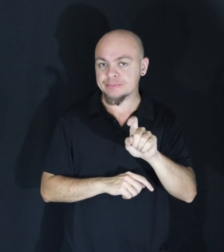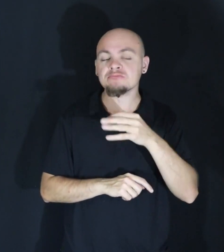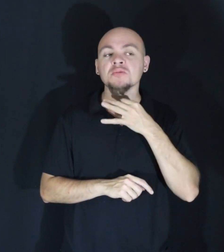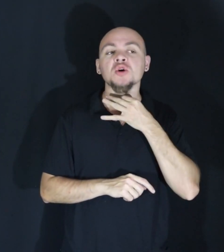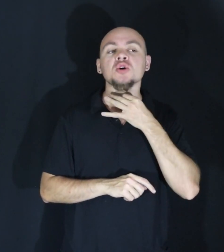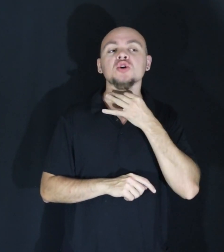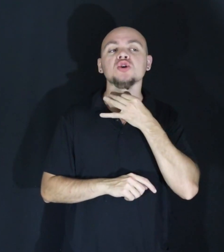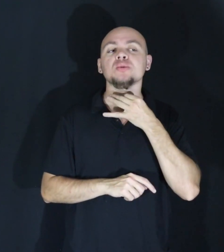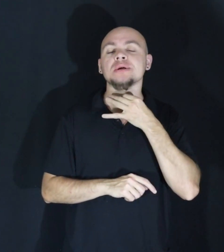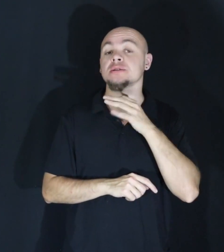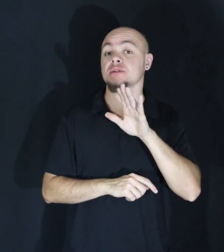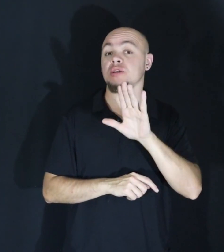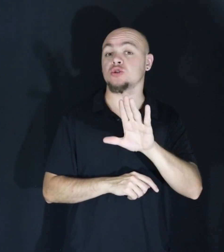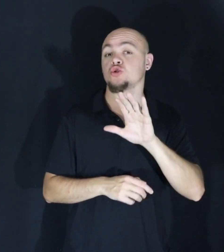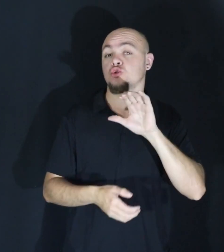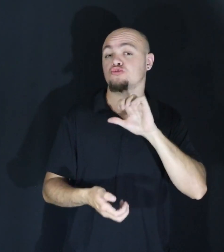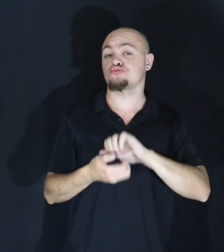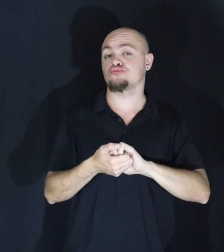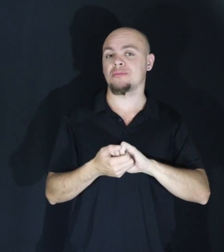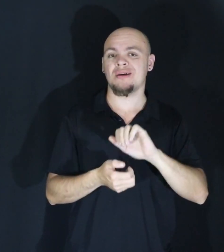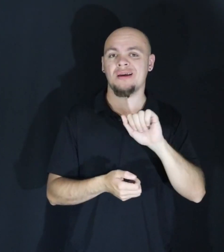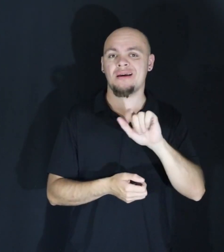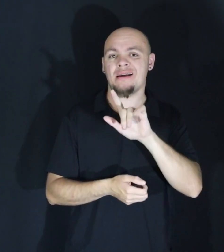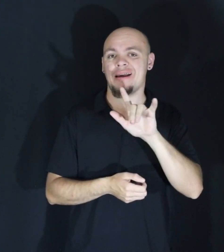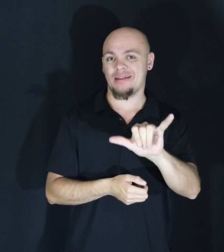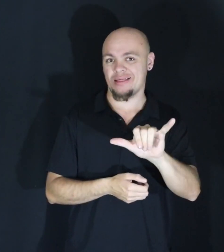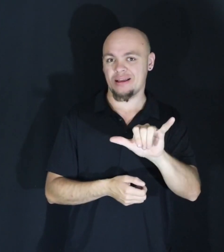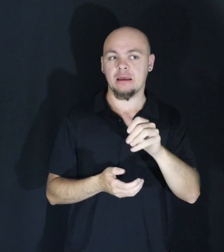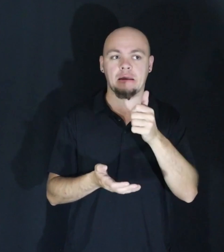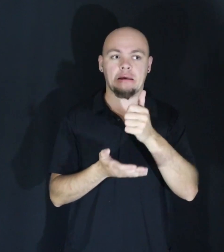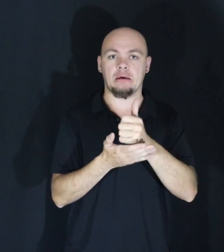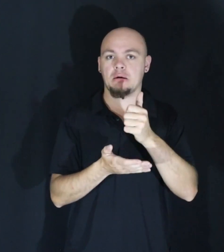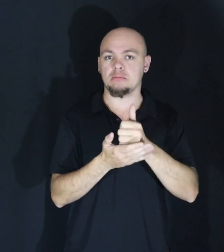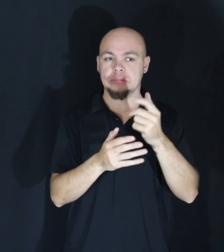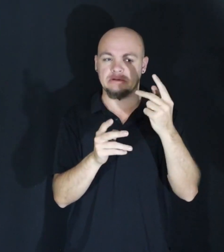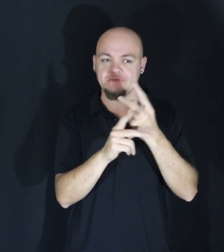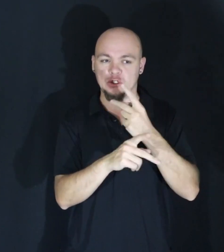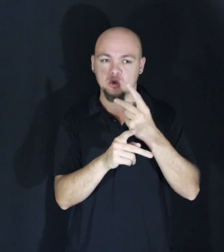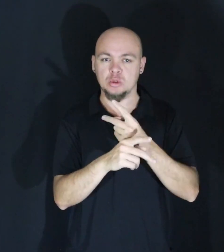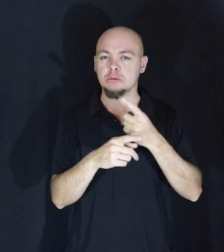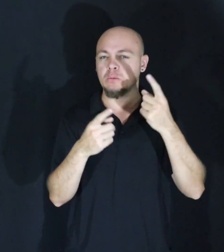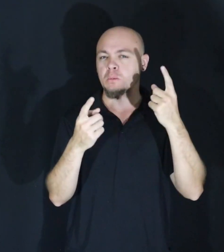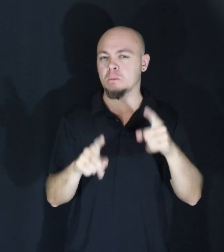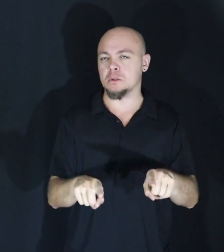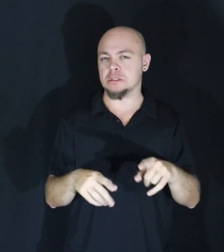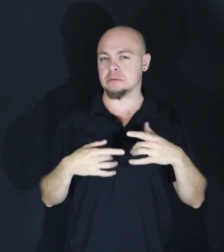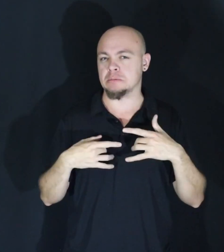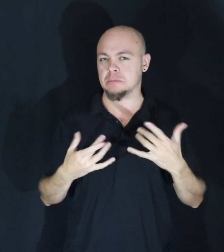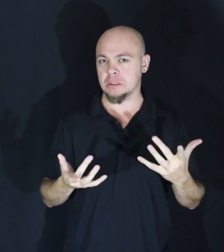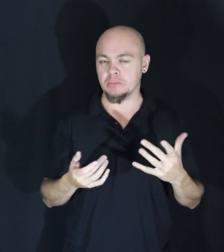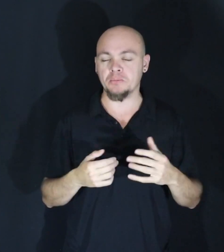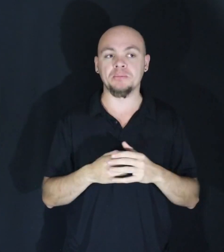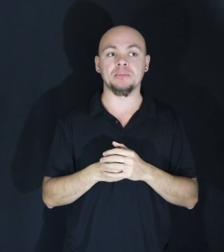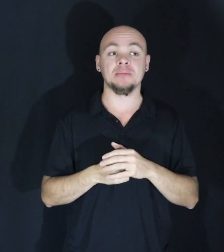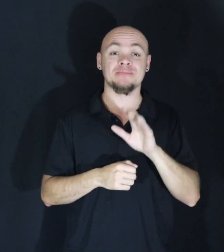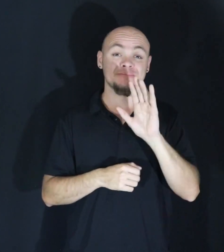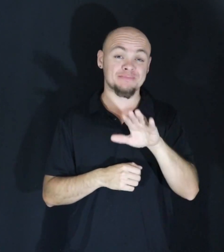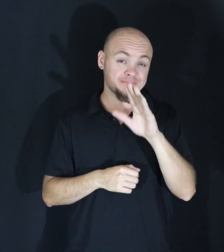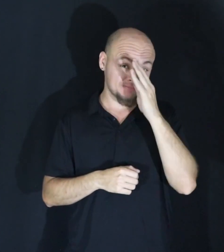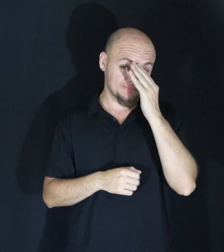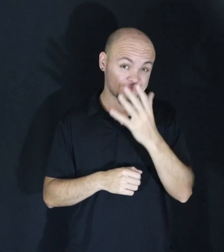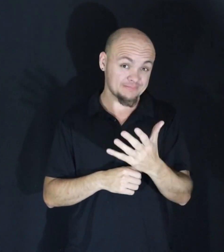Curiosity can be your ally in helping you decode what's going on. By the way, research